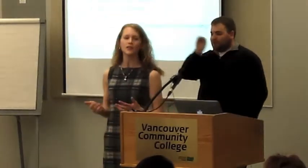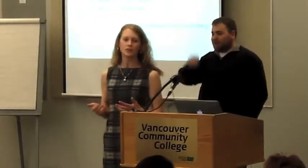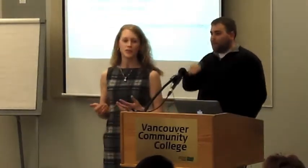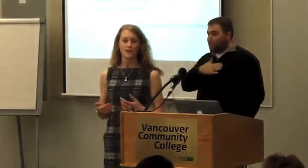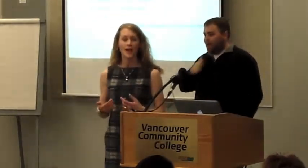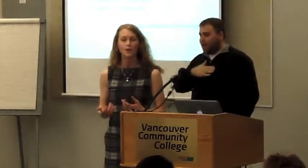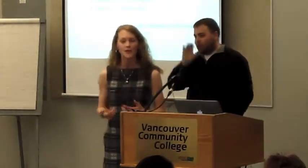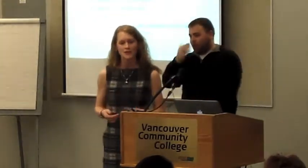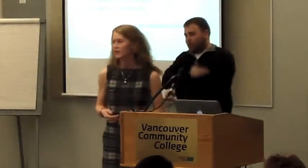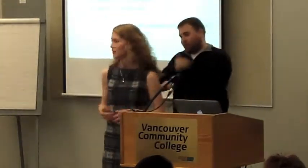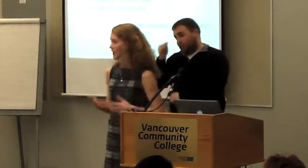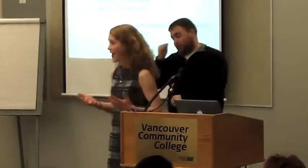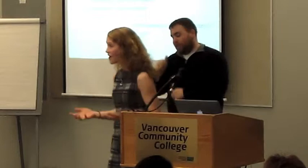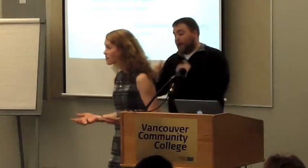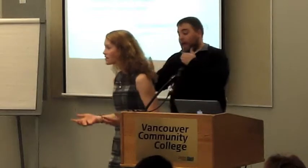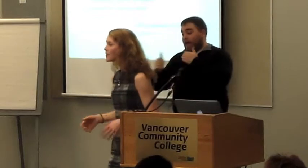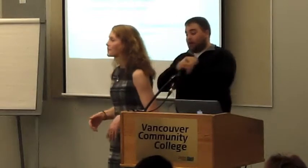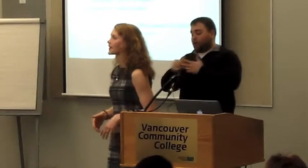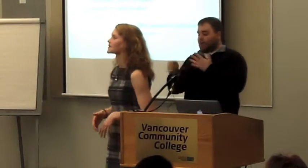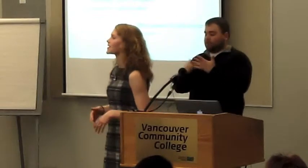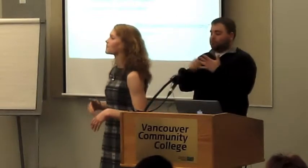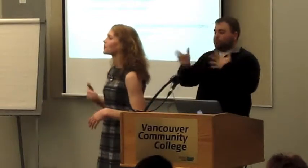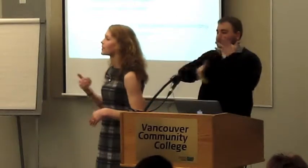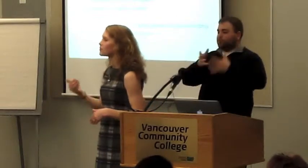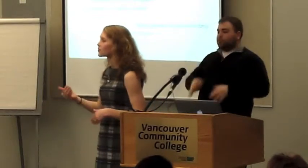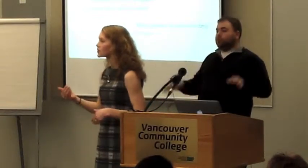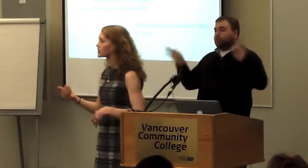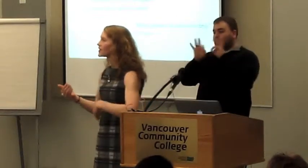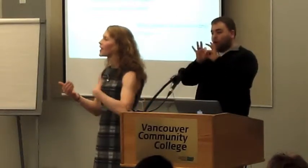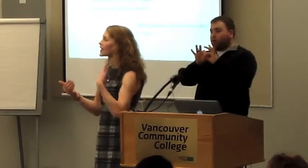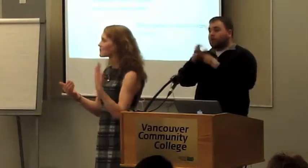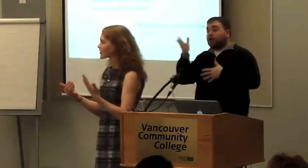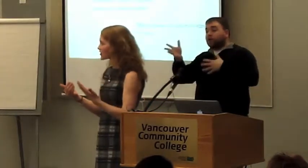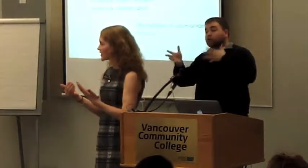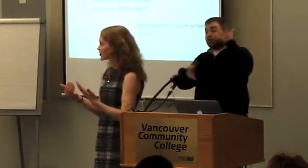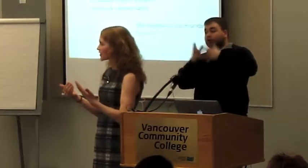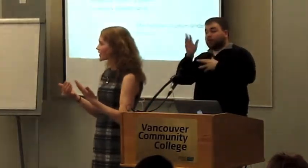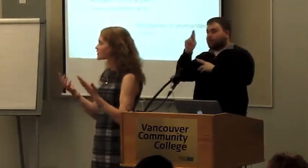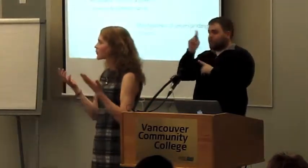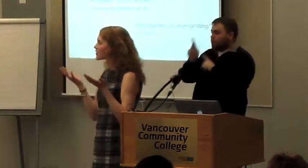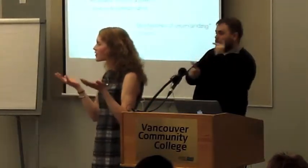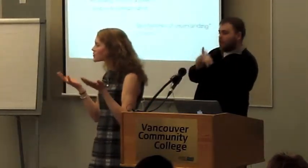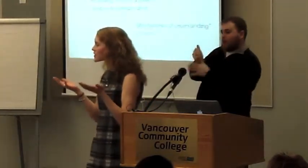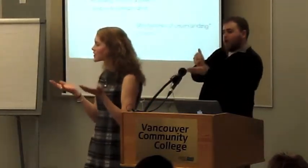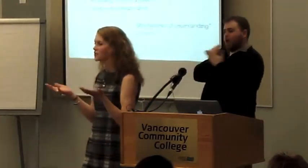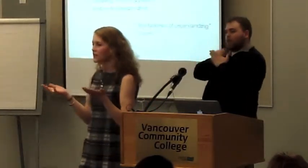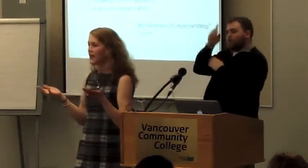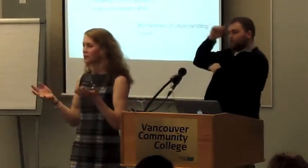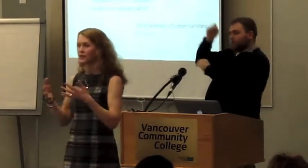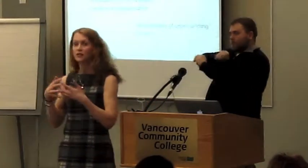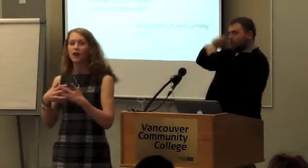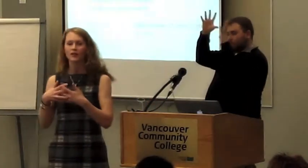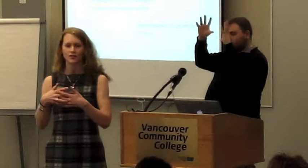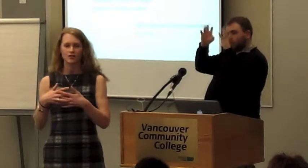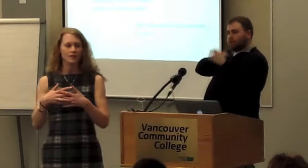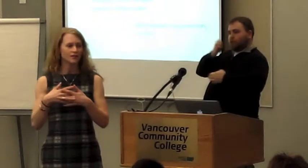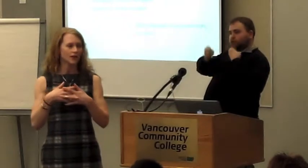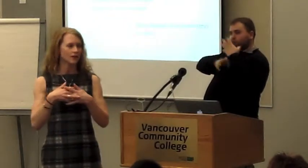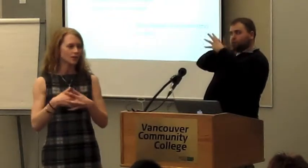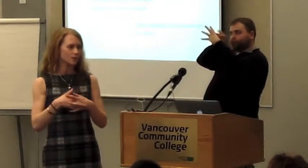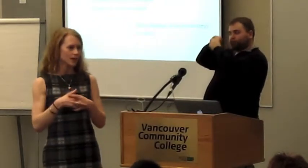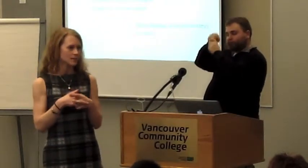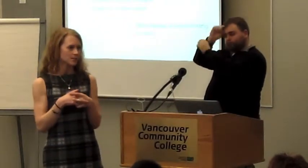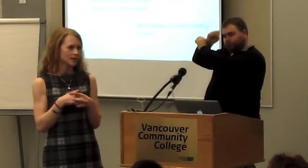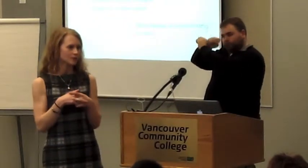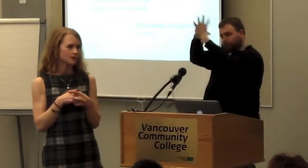They're learning tools. They help us to learn. How? Because they evoke emotion and imagination. And it's when those things are tied up with knowledge